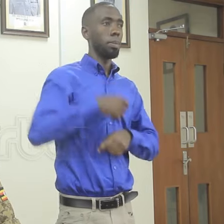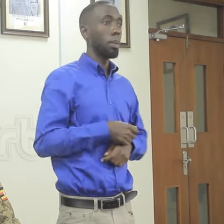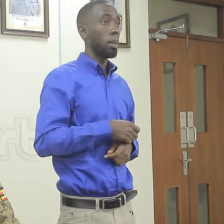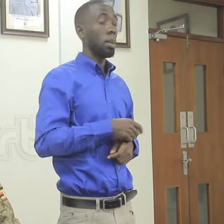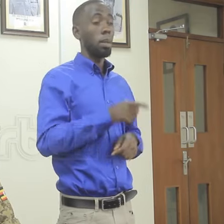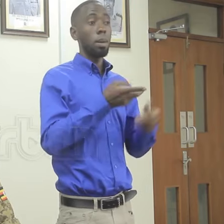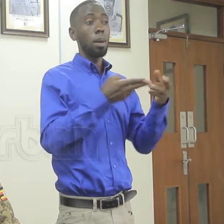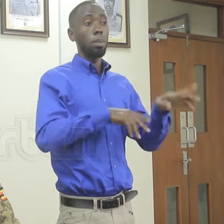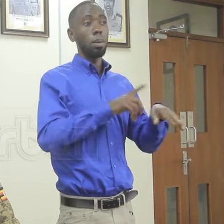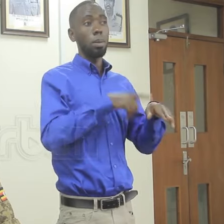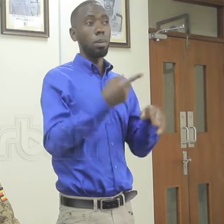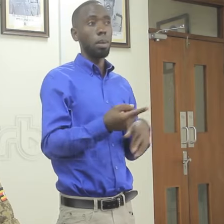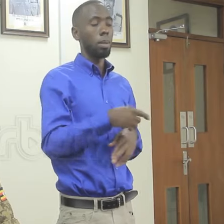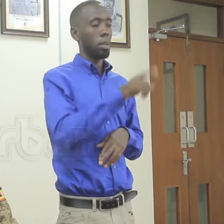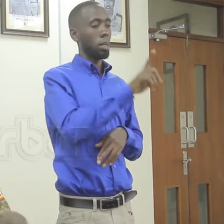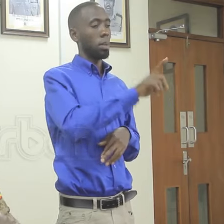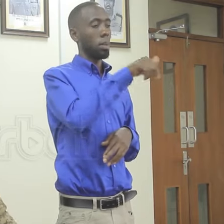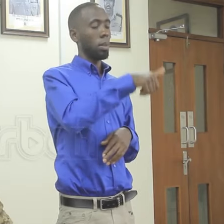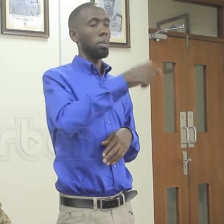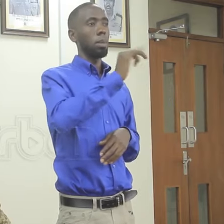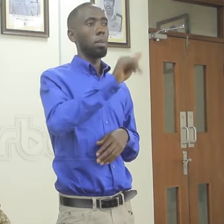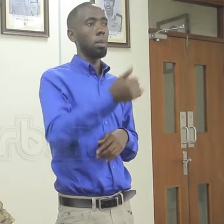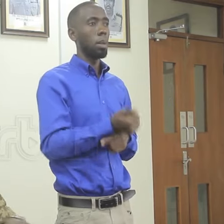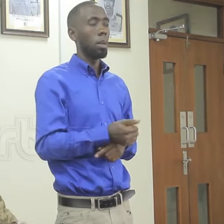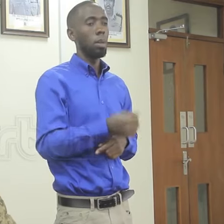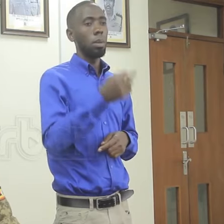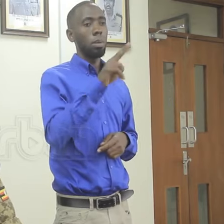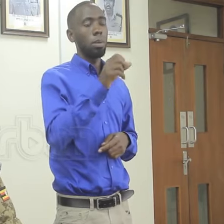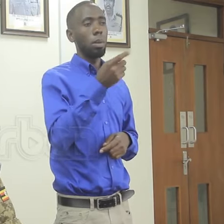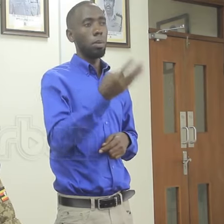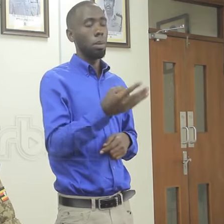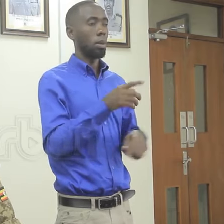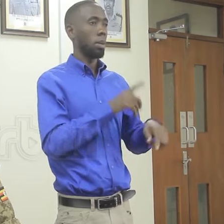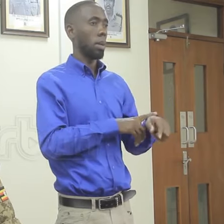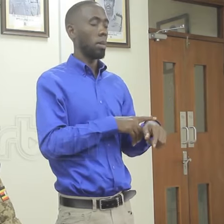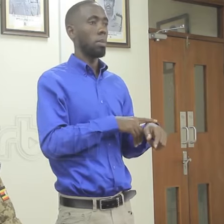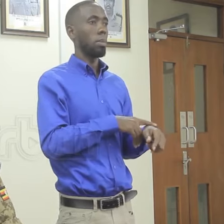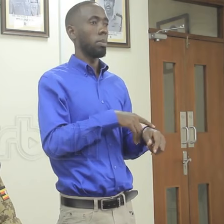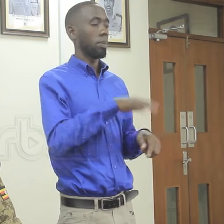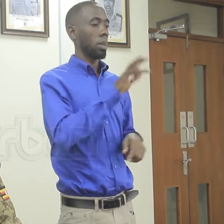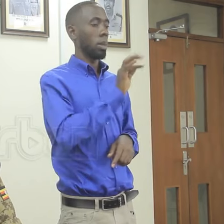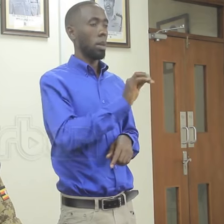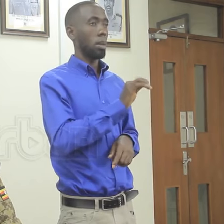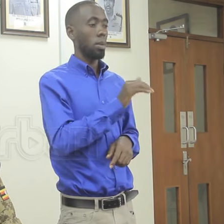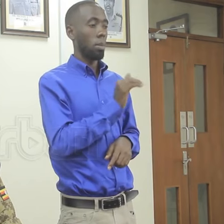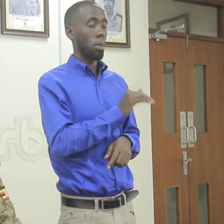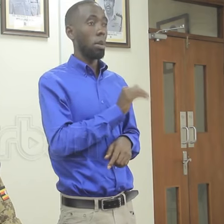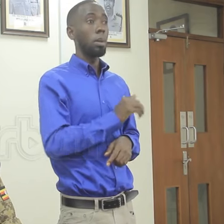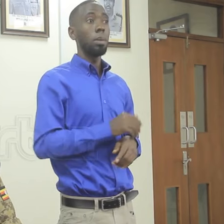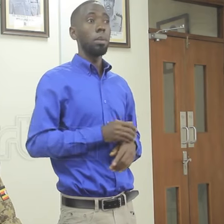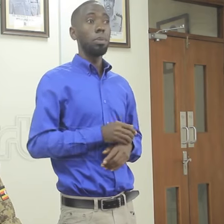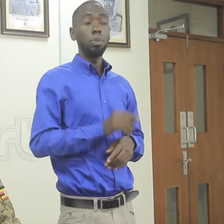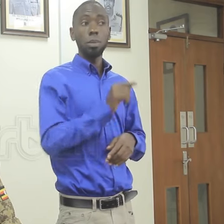This happened on the 17th of January 2024 at around 8 a.m. at Bugabwe village. The deceased had